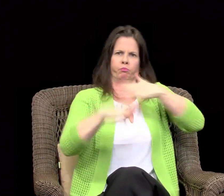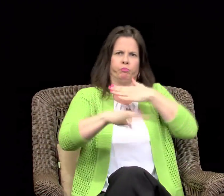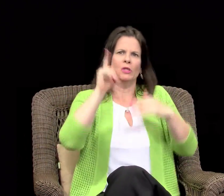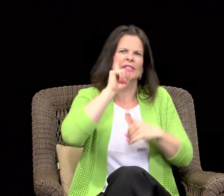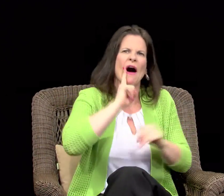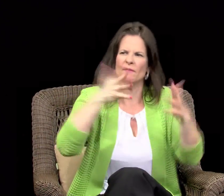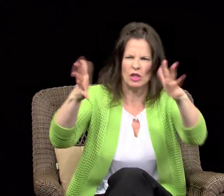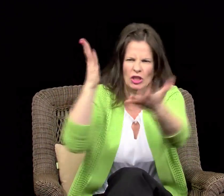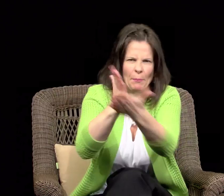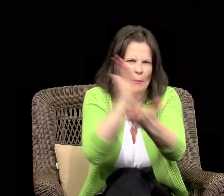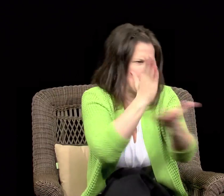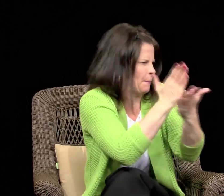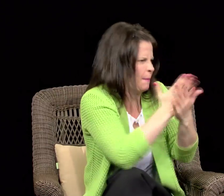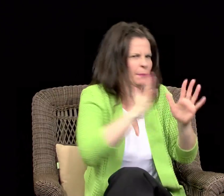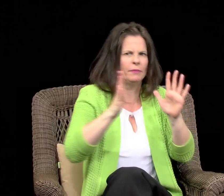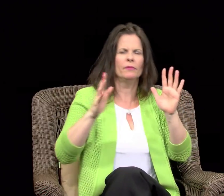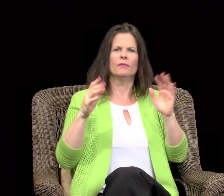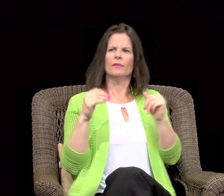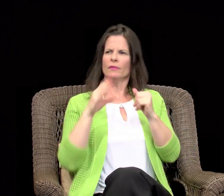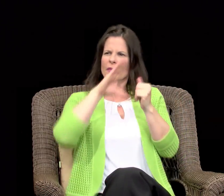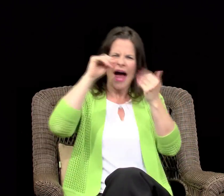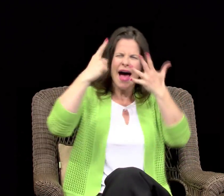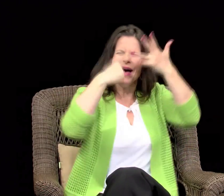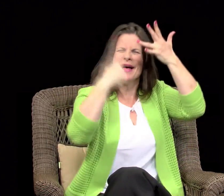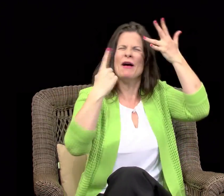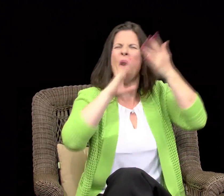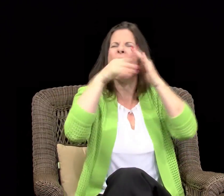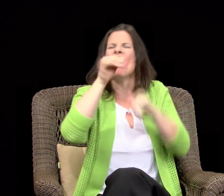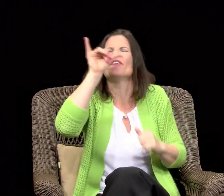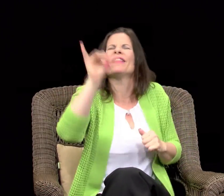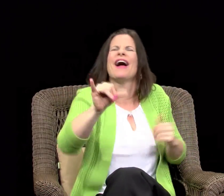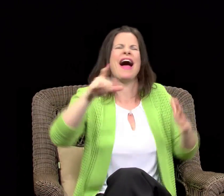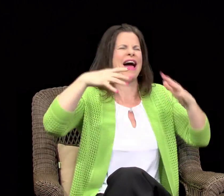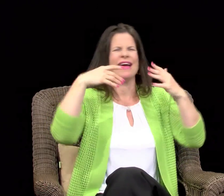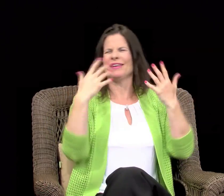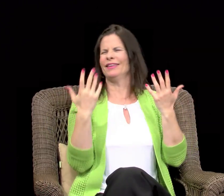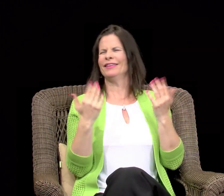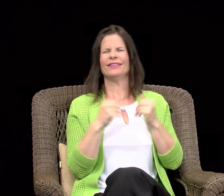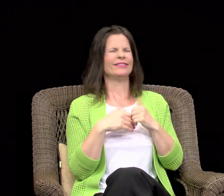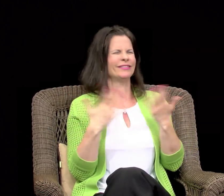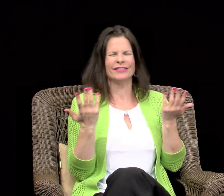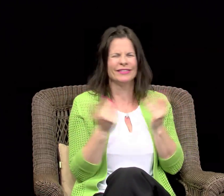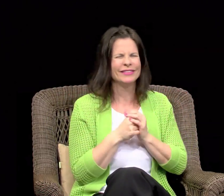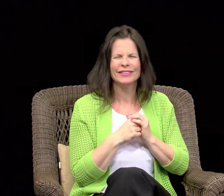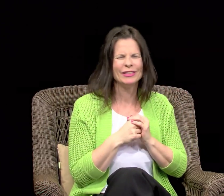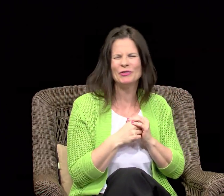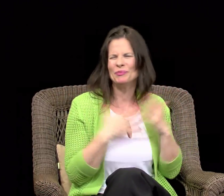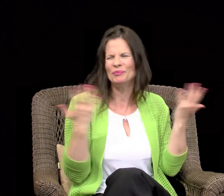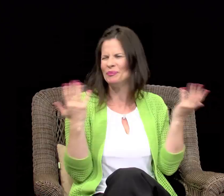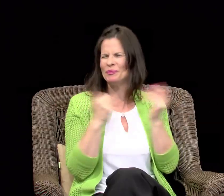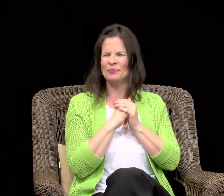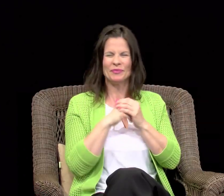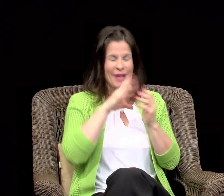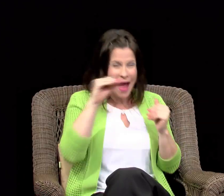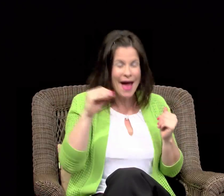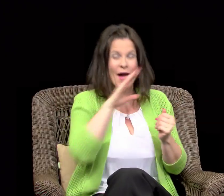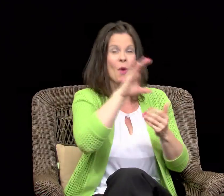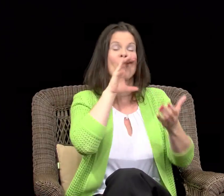to sterilize them because they were concerned that deaf people would have deaf children. And that's just